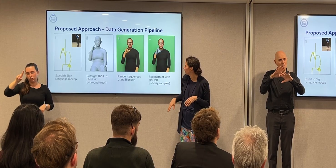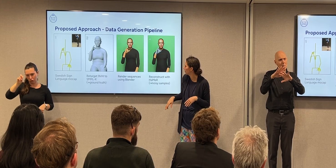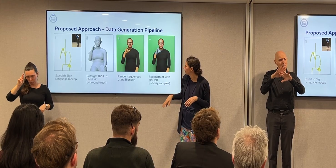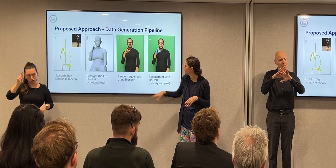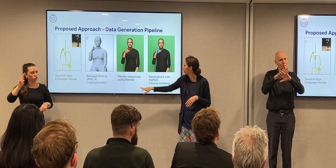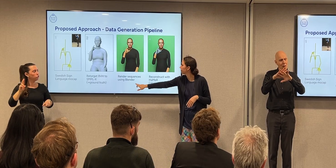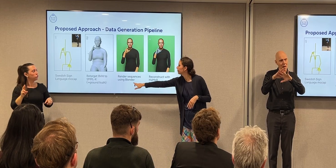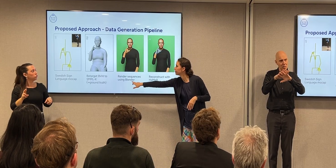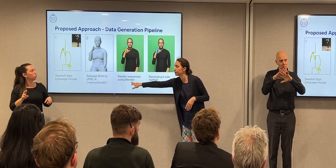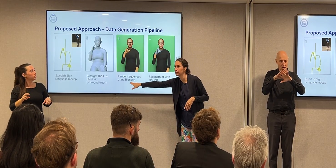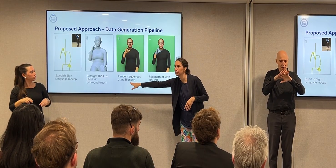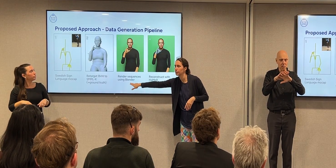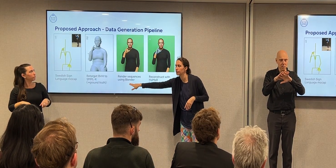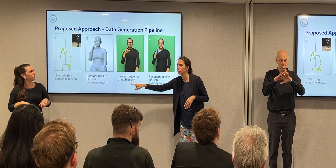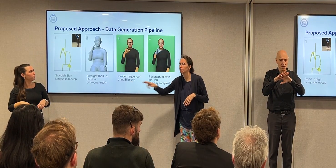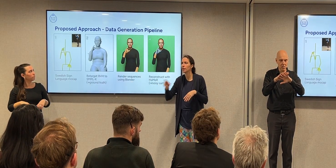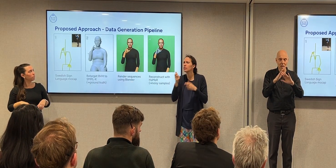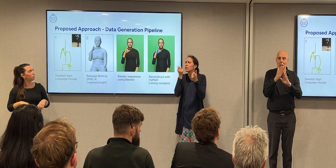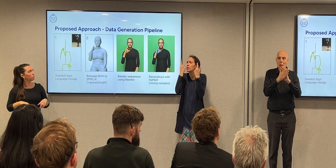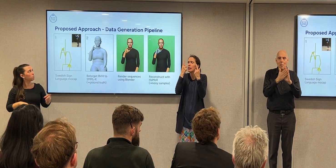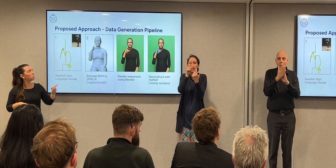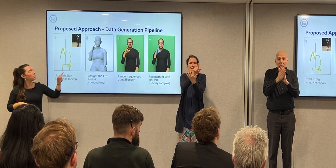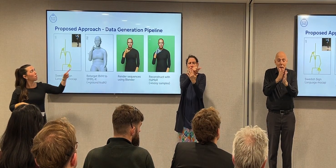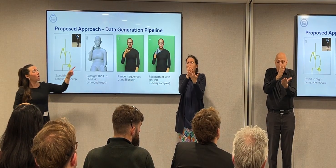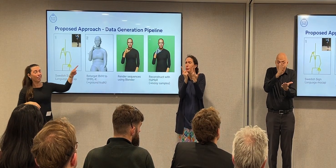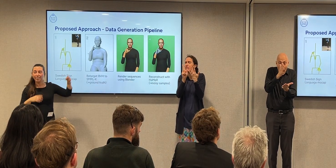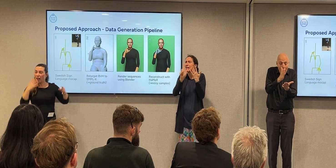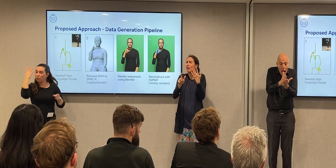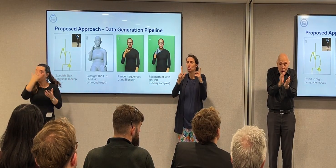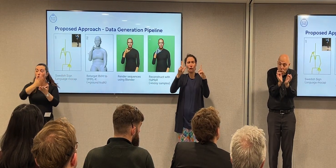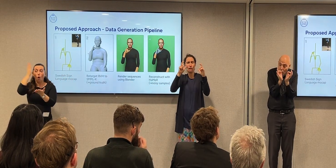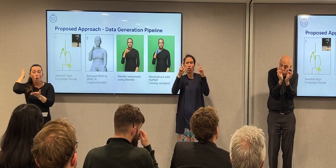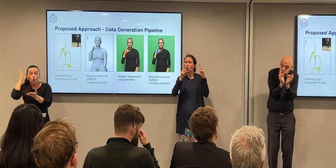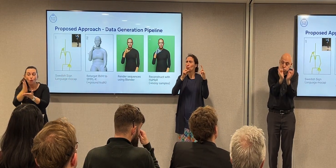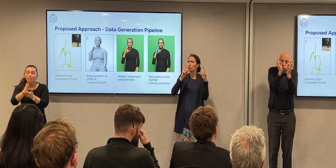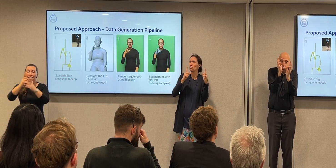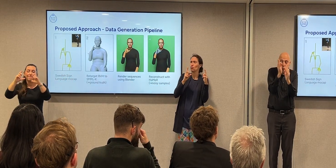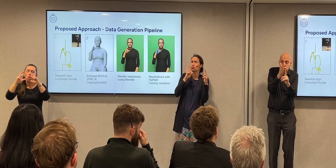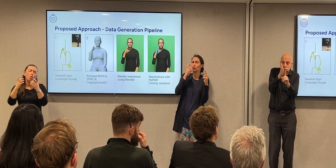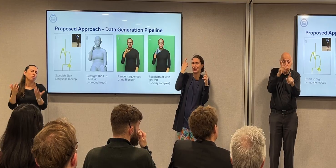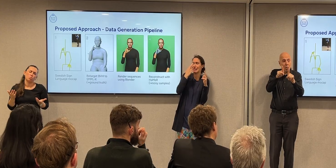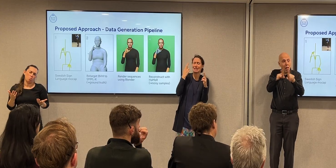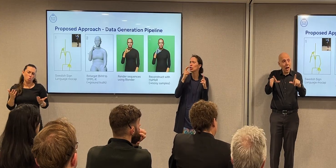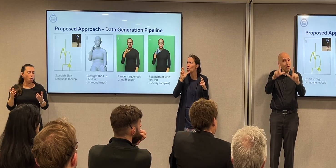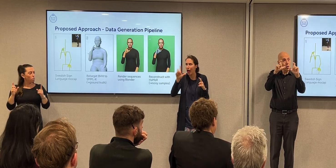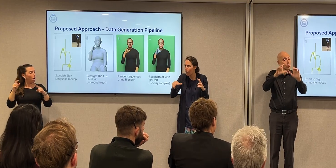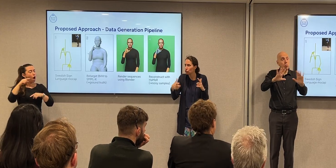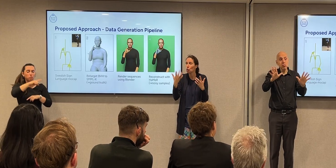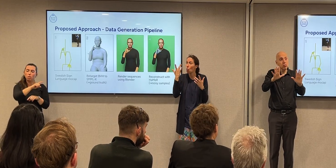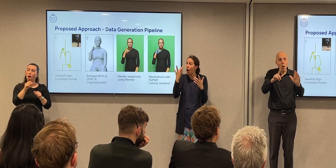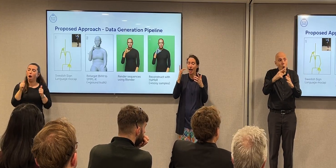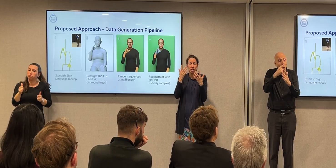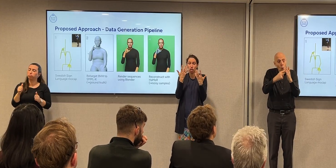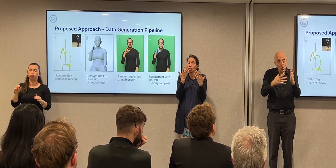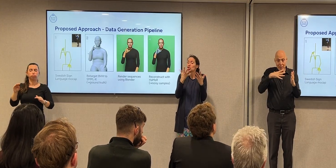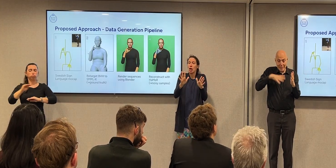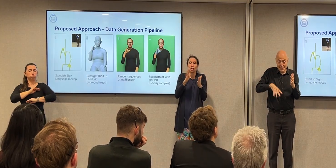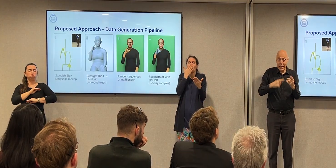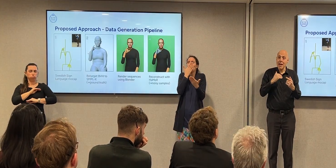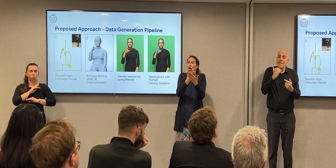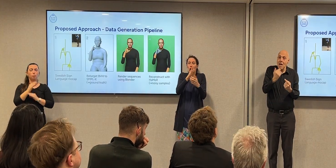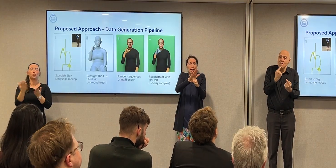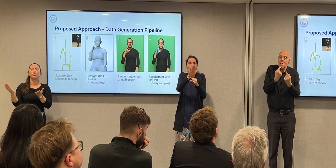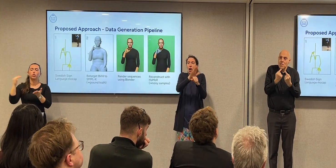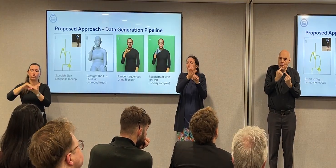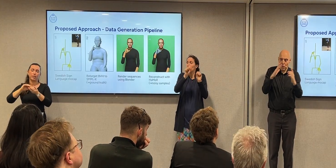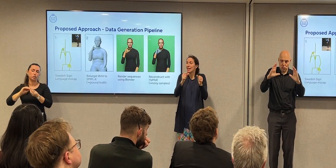sequences, they don't have to be photorealistic. They just have to be good enough so we can run the reconstruction framework on them.